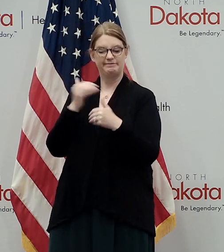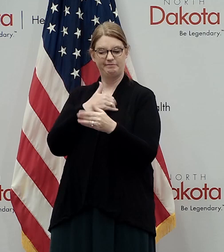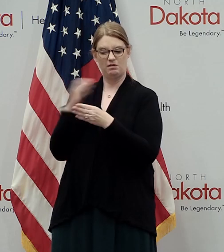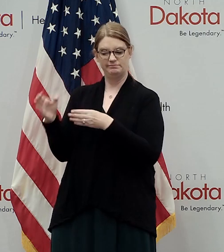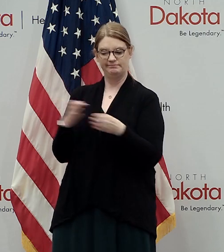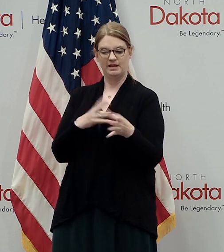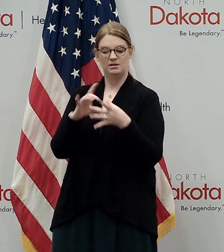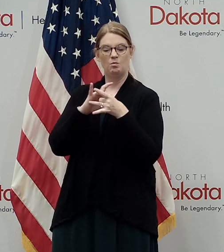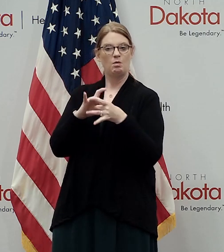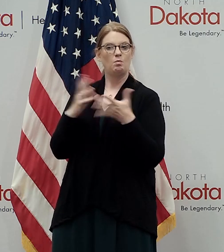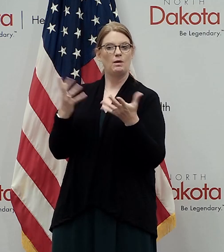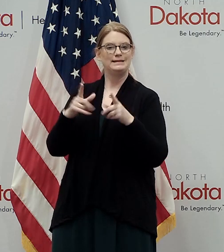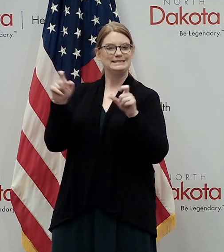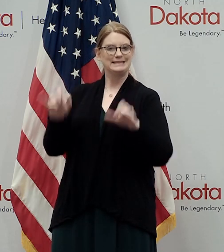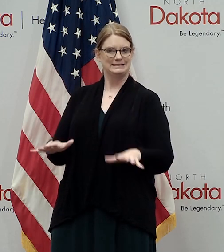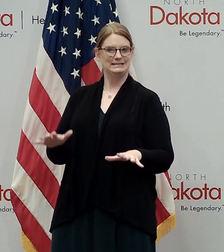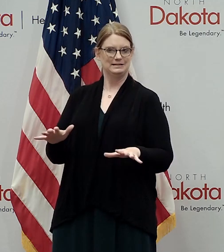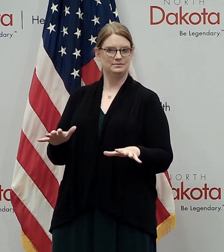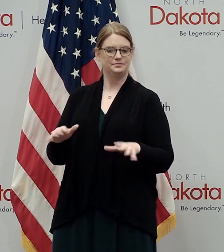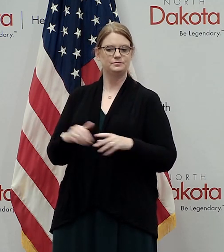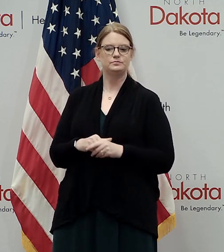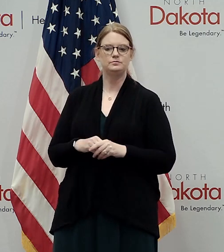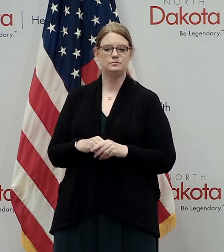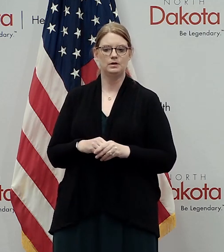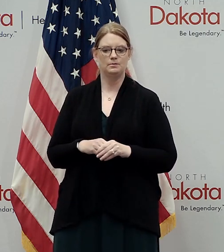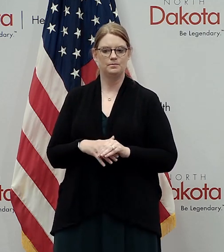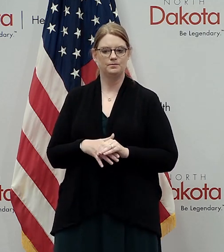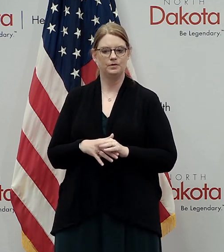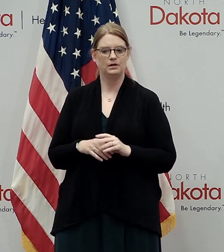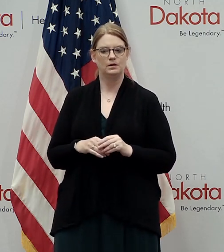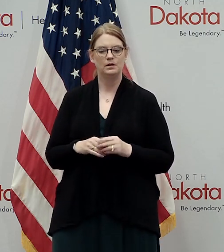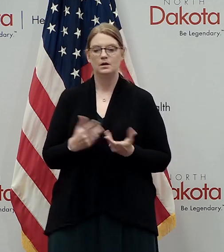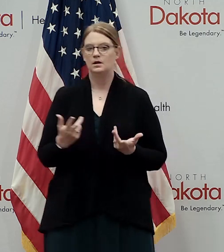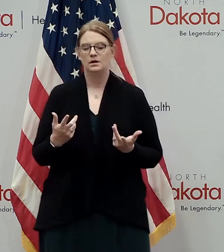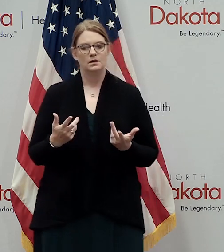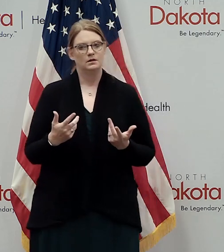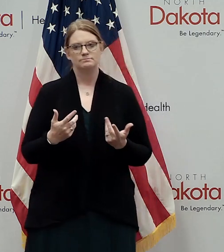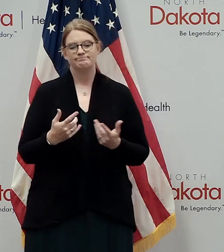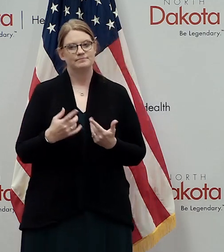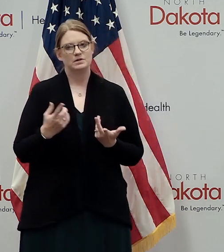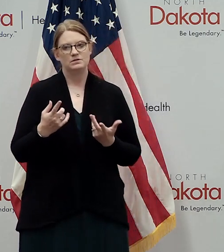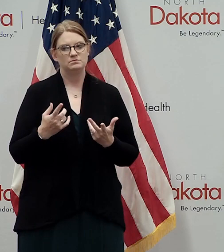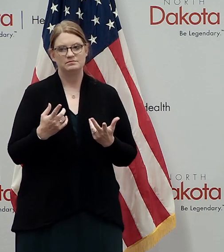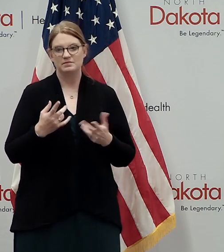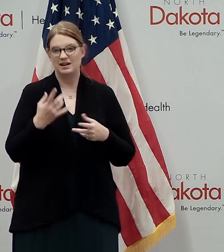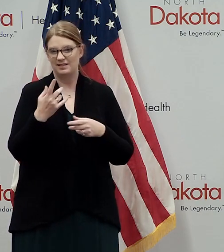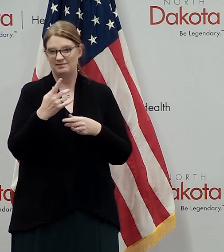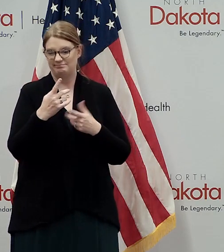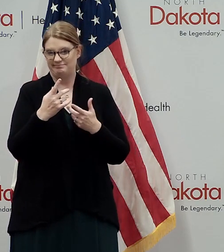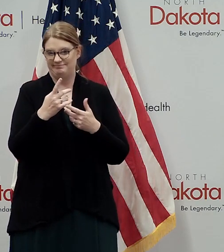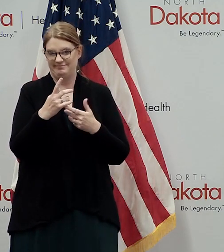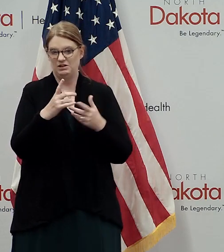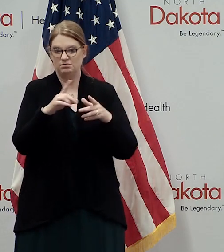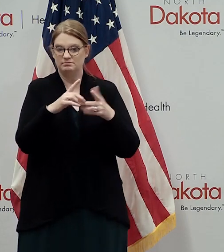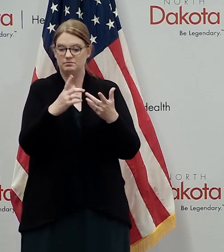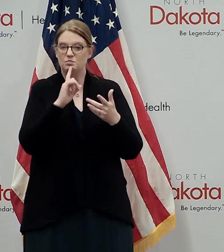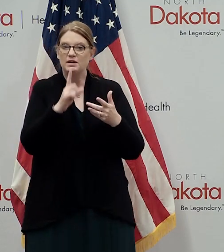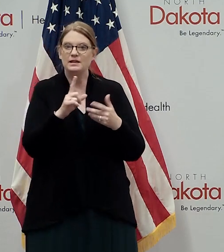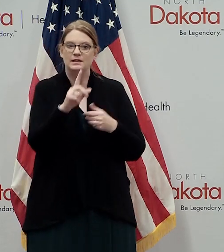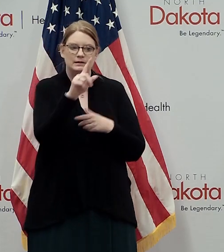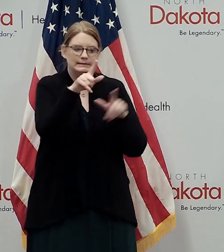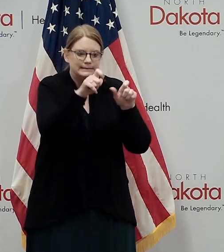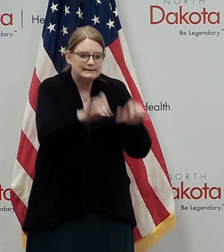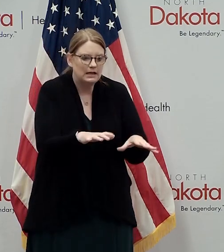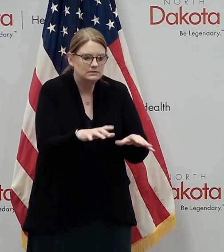has to do with testing. And this is one of the tools that we have, which is, you test, you find out